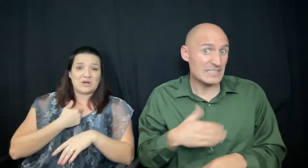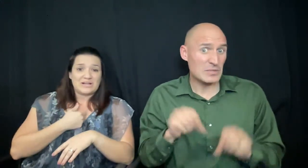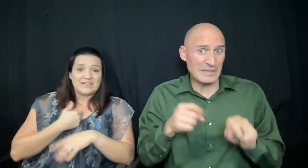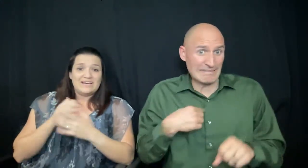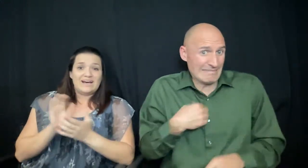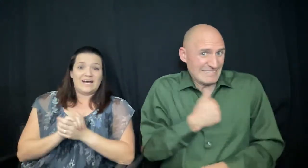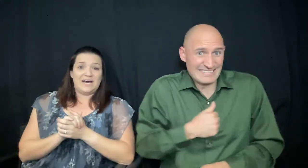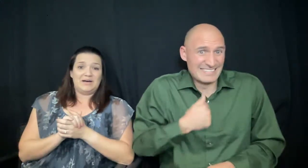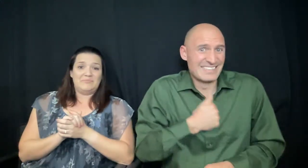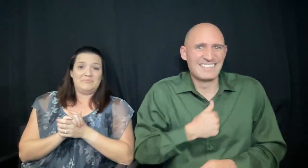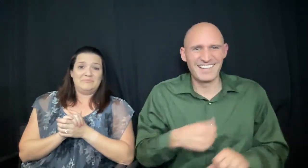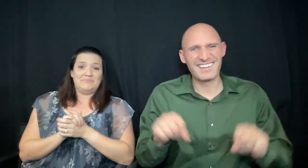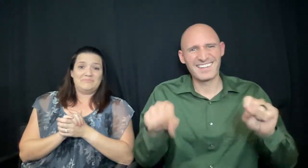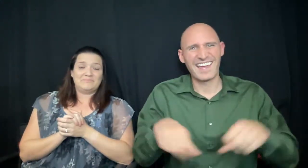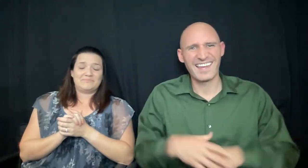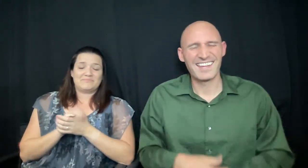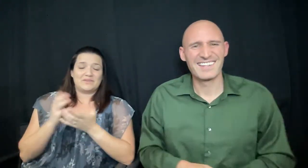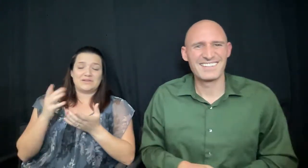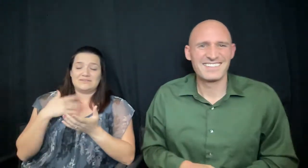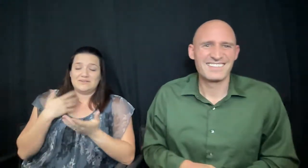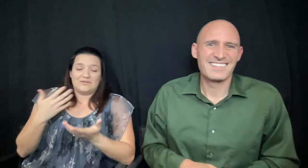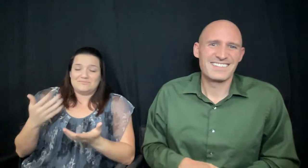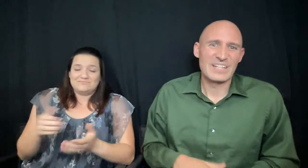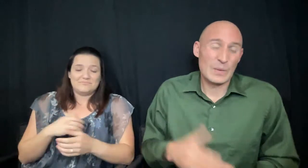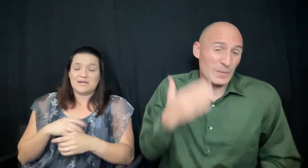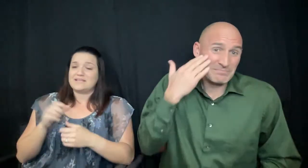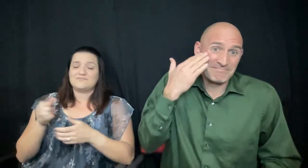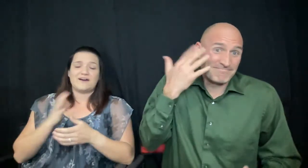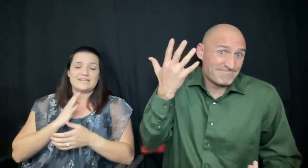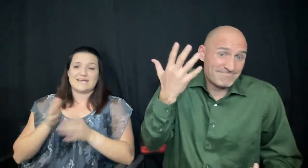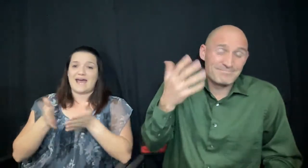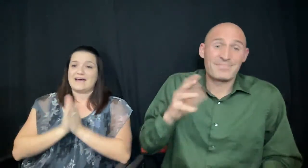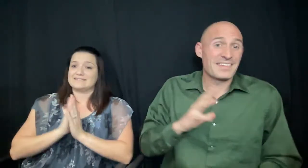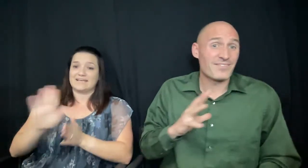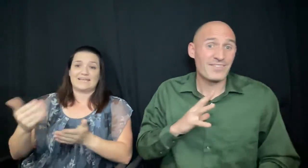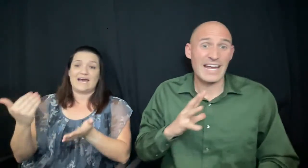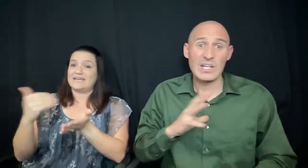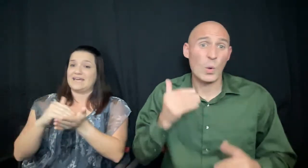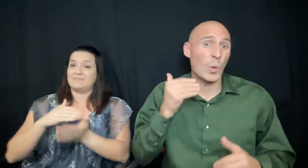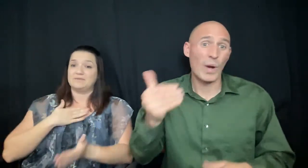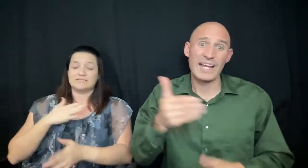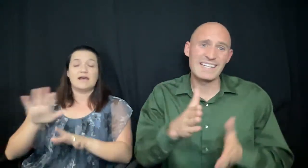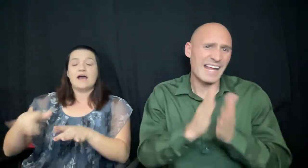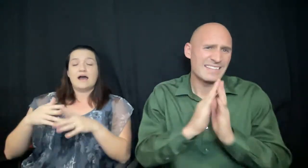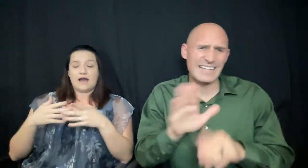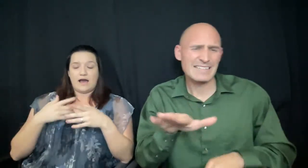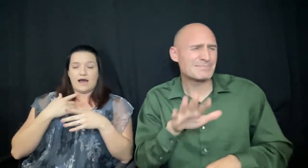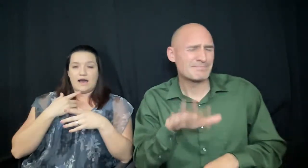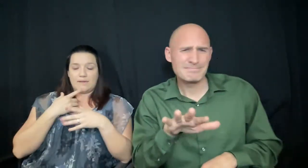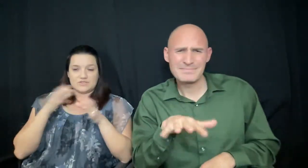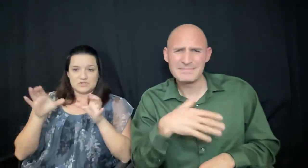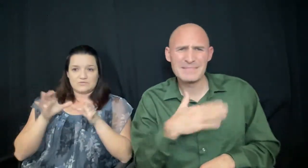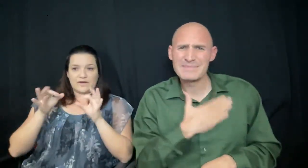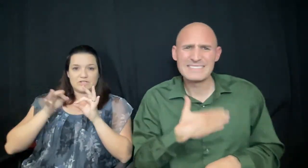sorry. You can, but it's fine to ask, like, again, please. I'm a certified